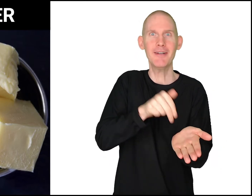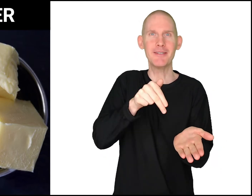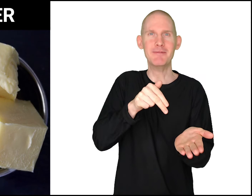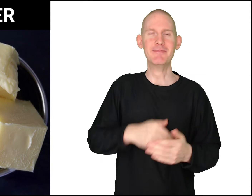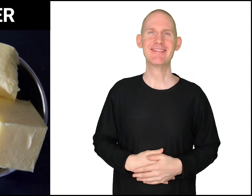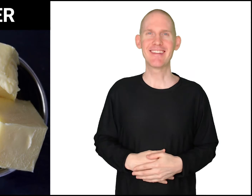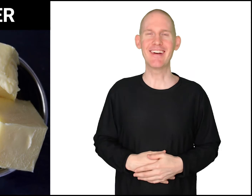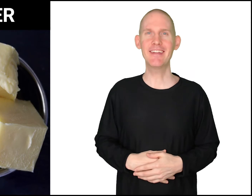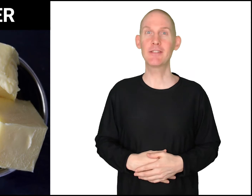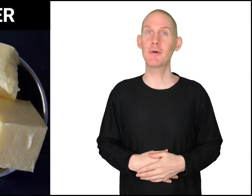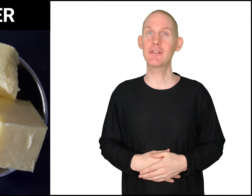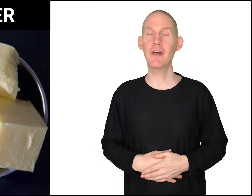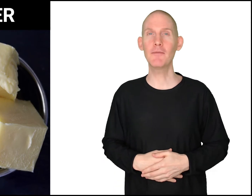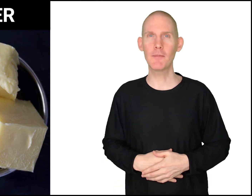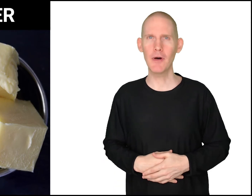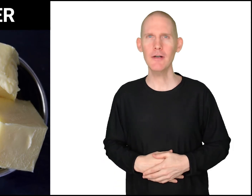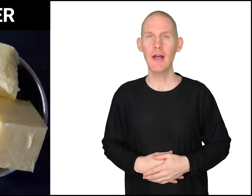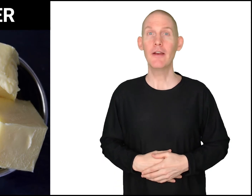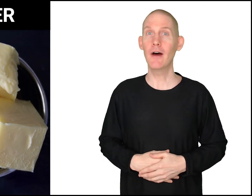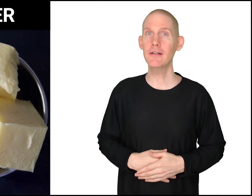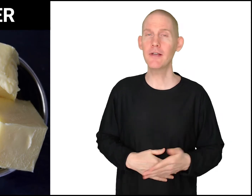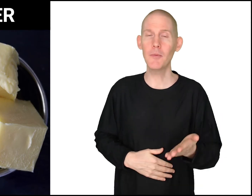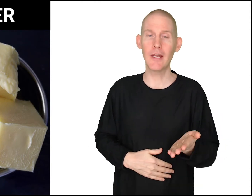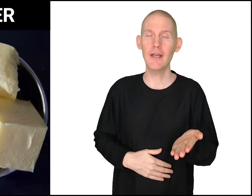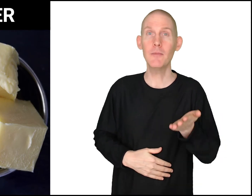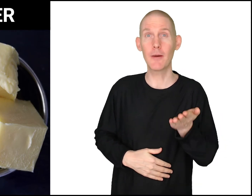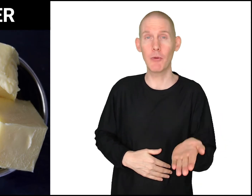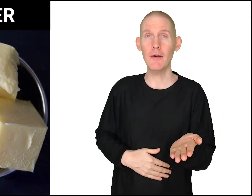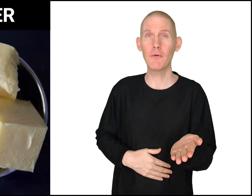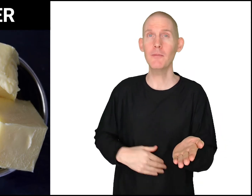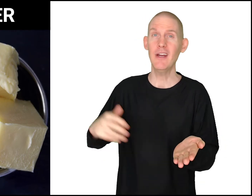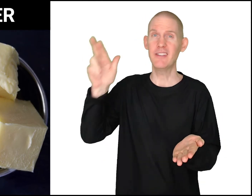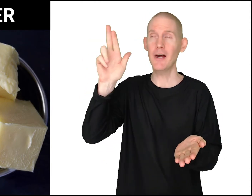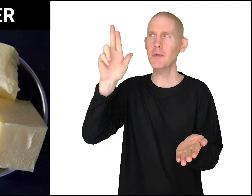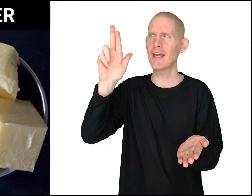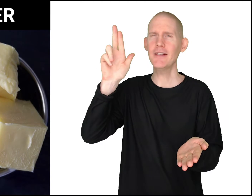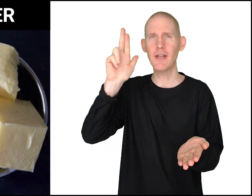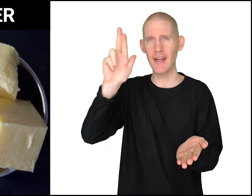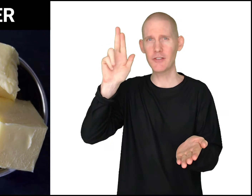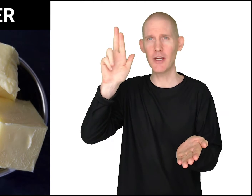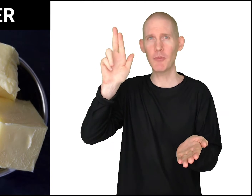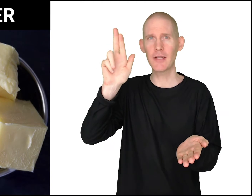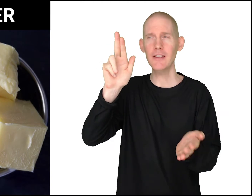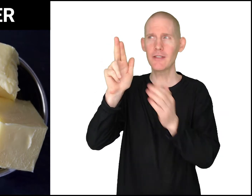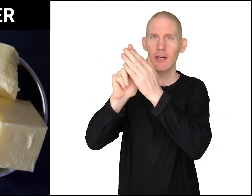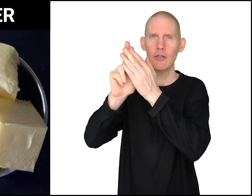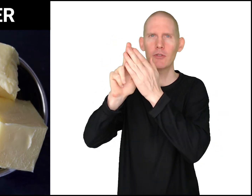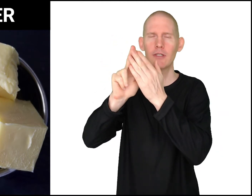butter. All right, this was the sign for butter. Non-dominant hand, make a platform. Dominant hand, hand shaped like this. Use the